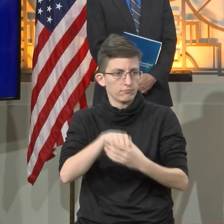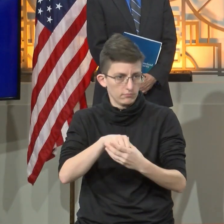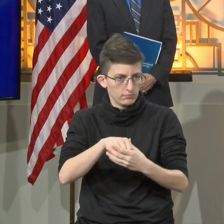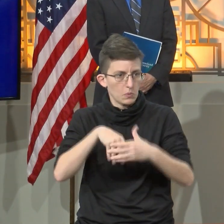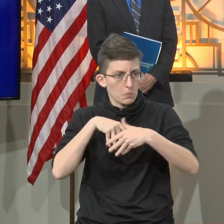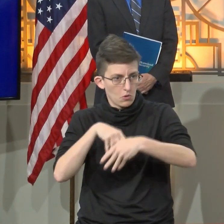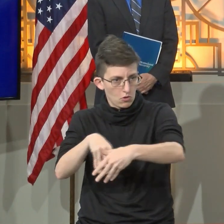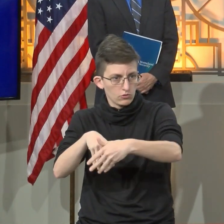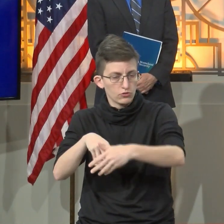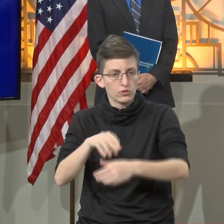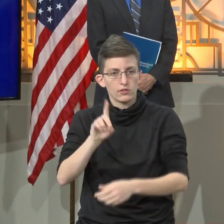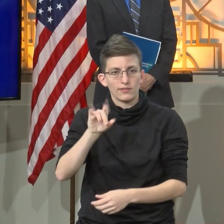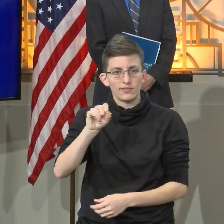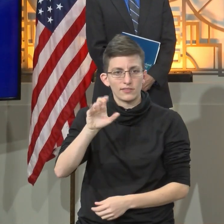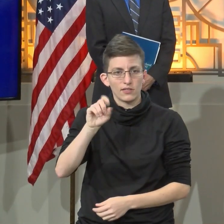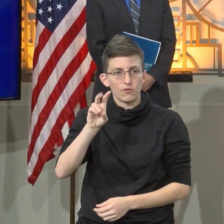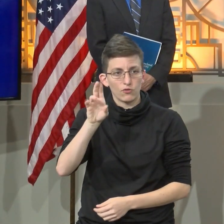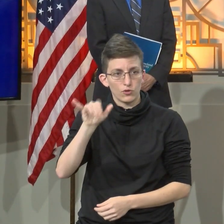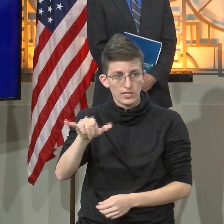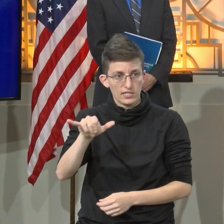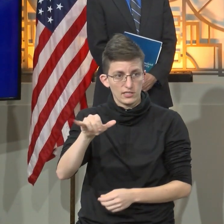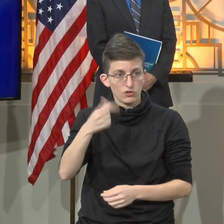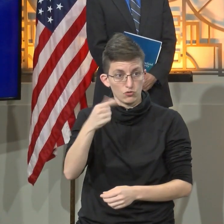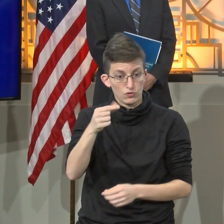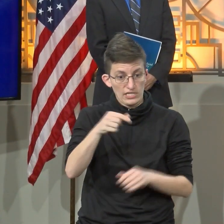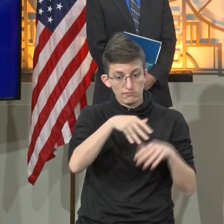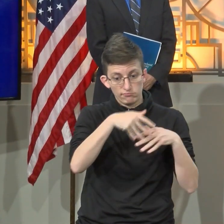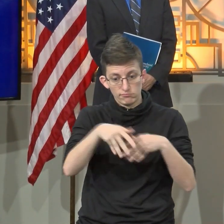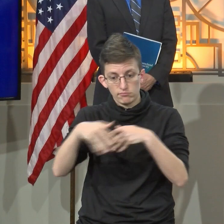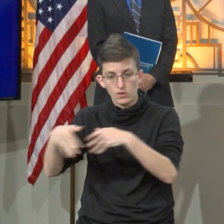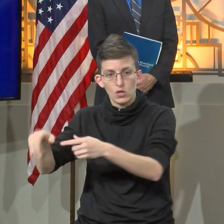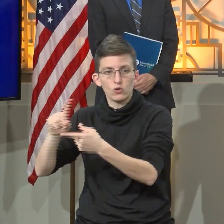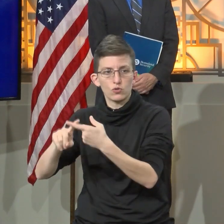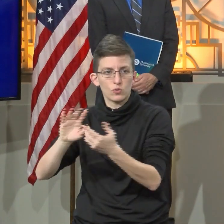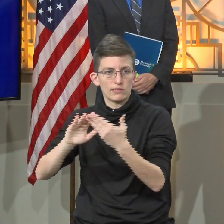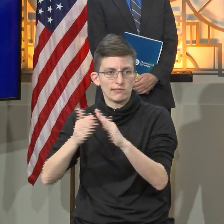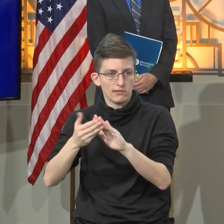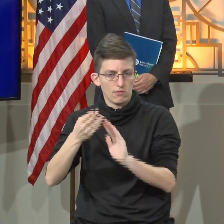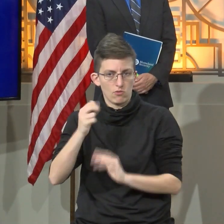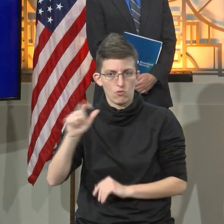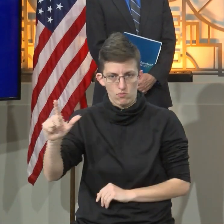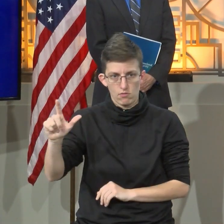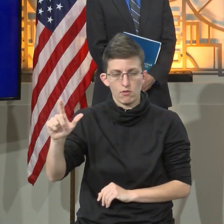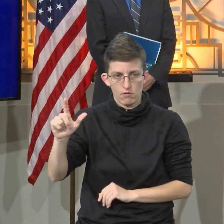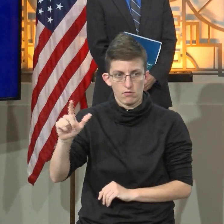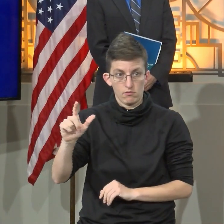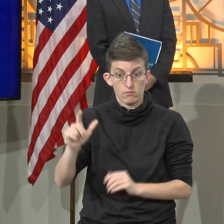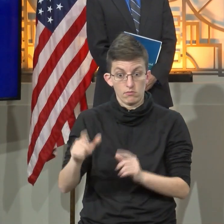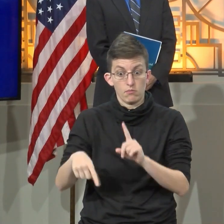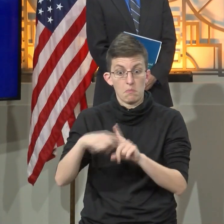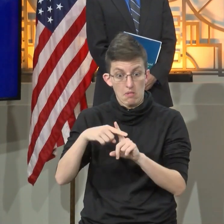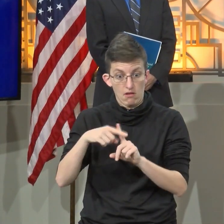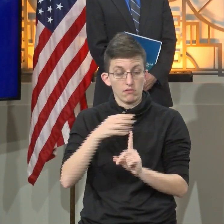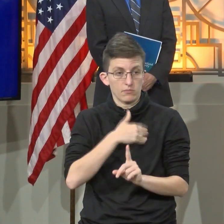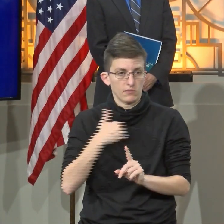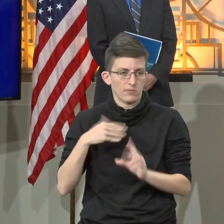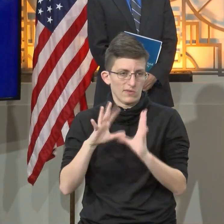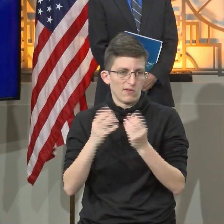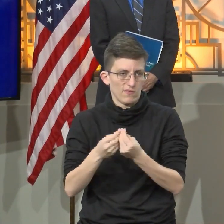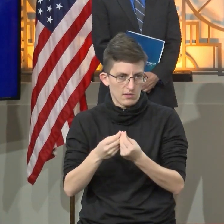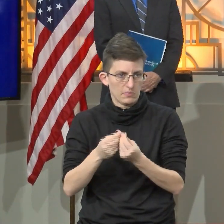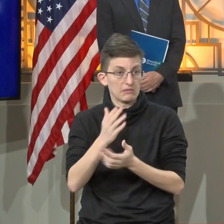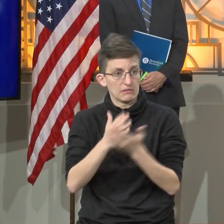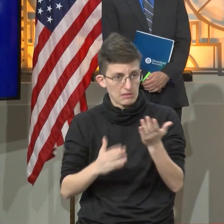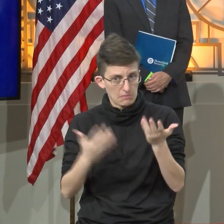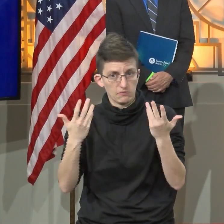Hall in unity with members of the George Floyd family. There are some members that are already in Minneapolis. There